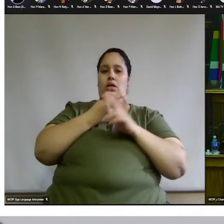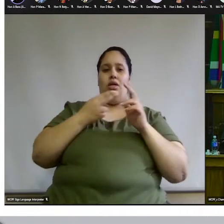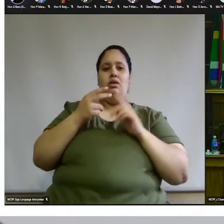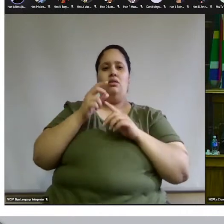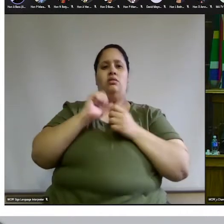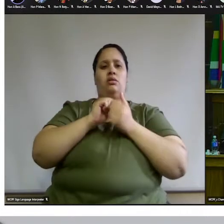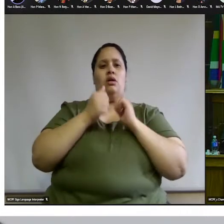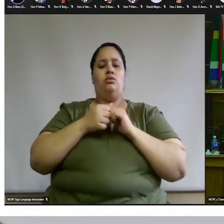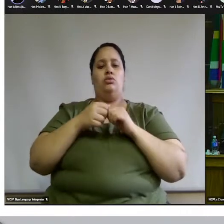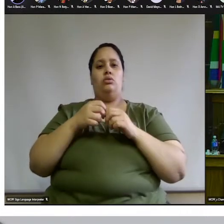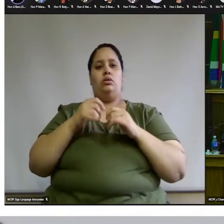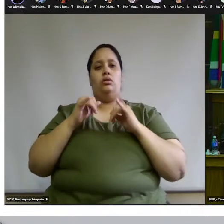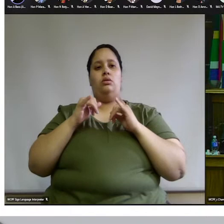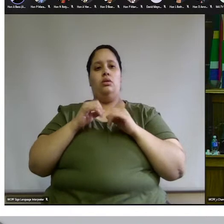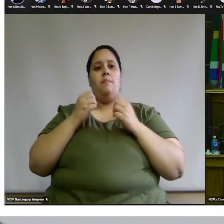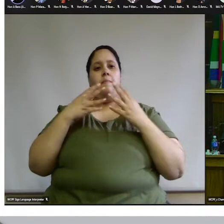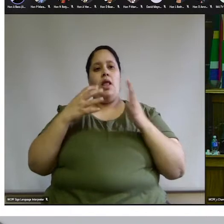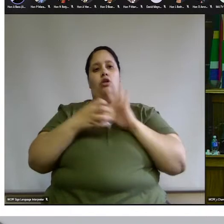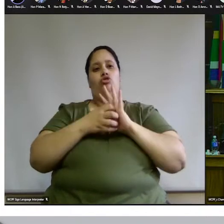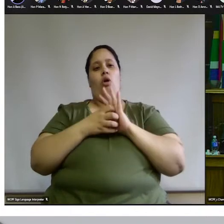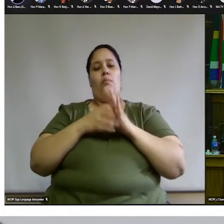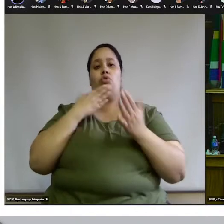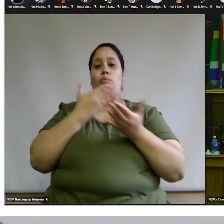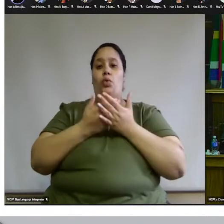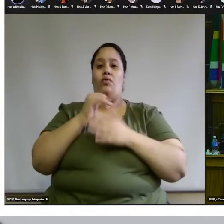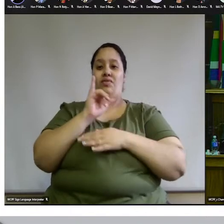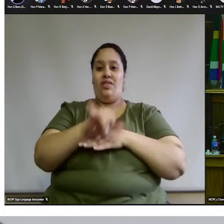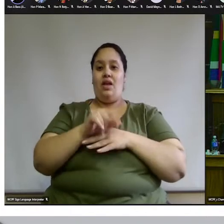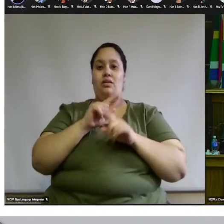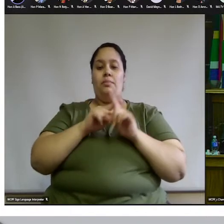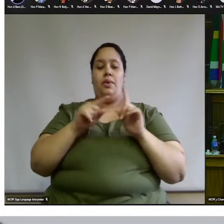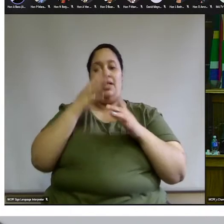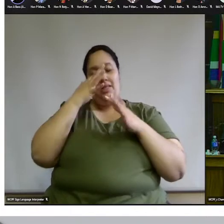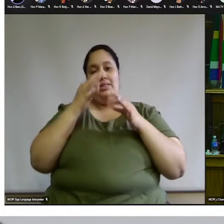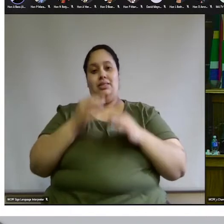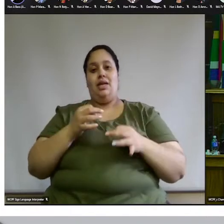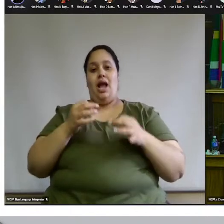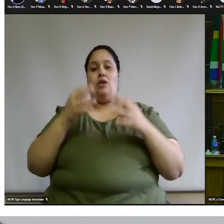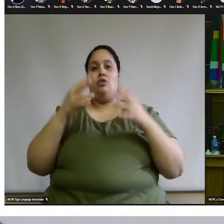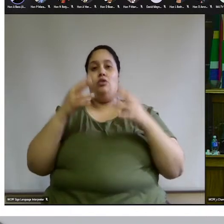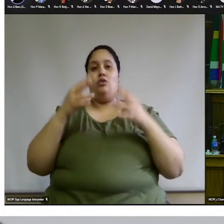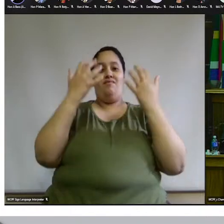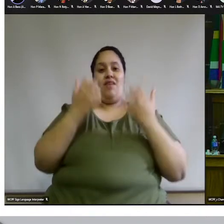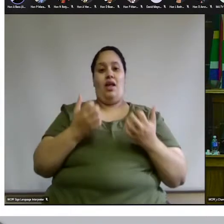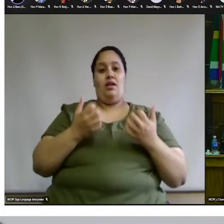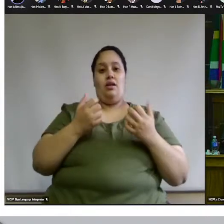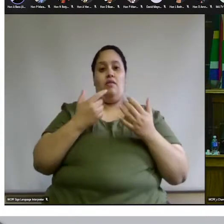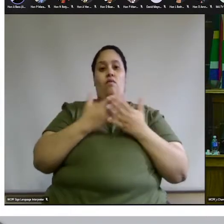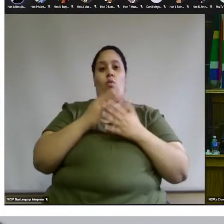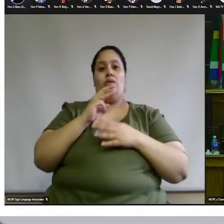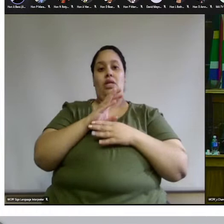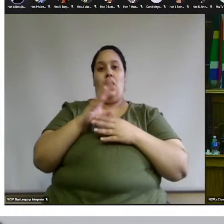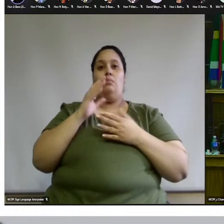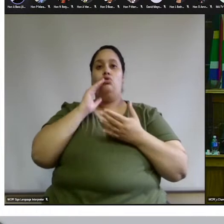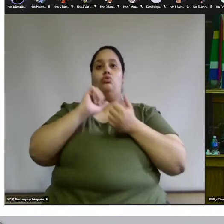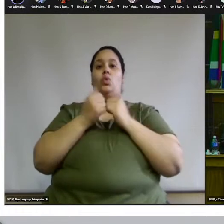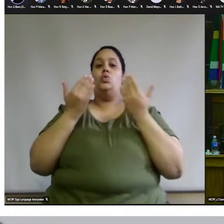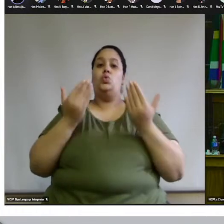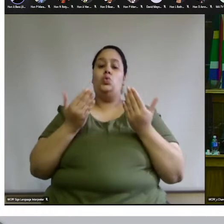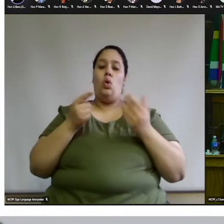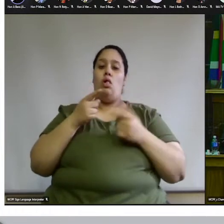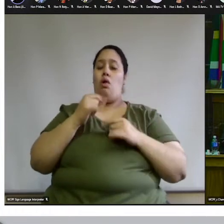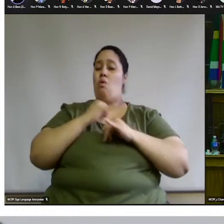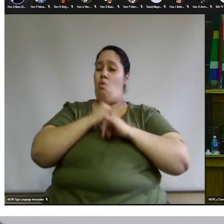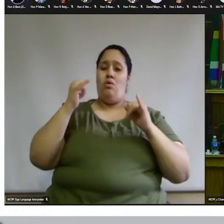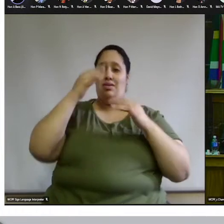many examples to prove this, but the decision to cut funding from the Western Cape School of Sport will go down in history as the worst